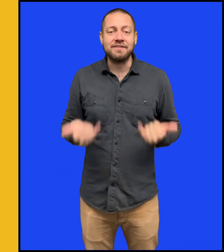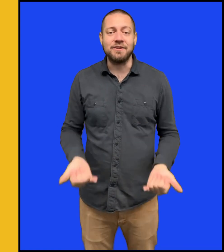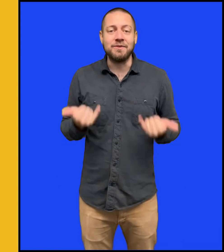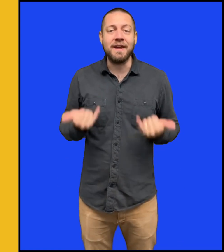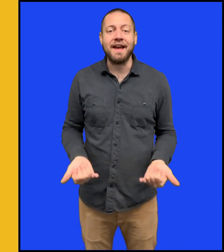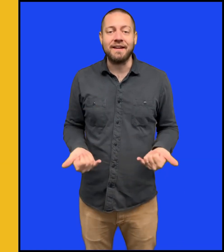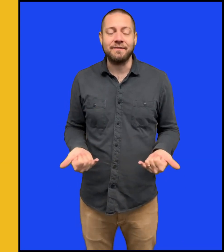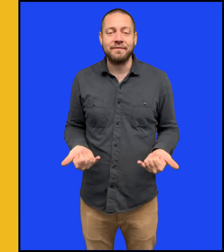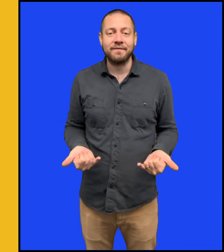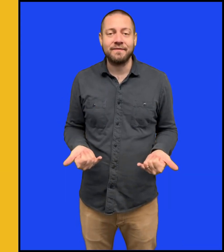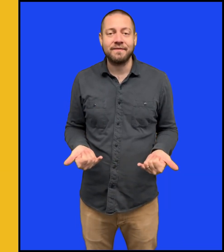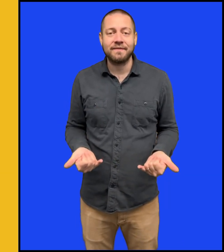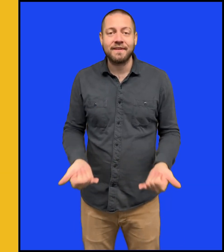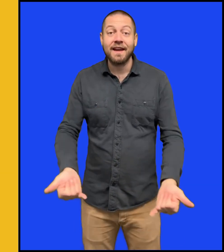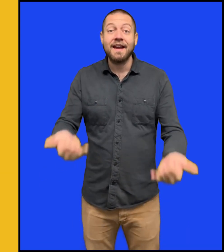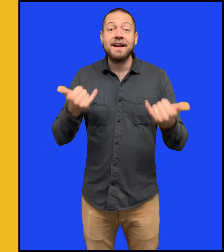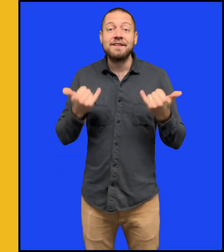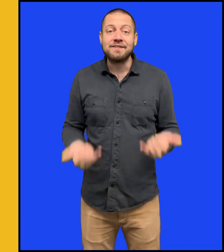say today.